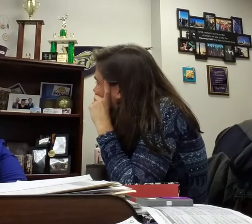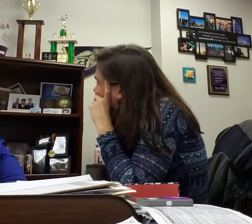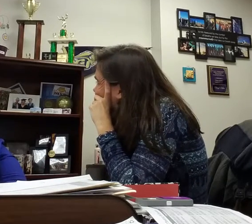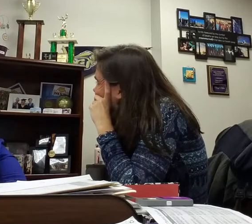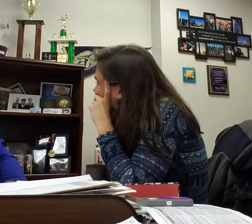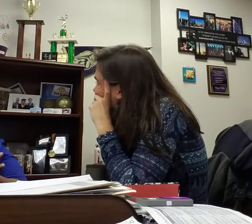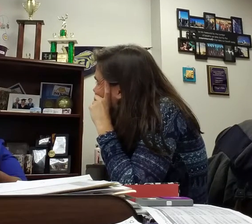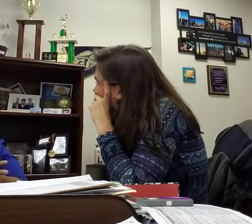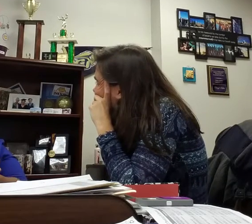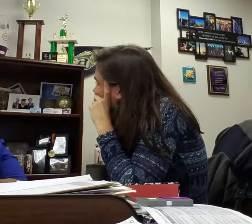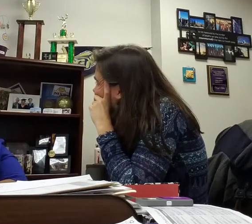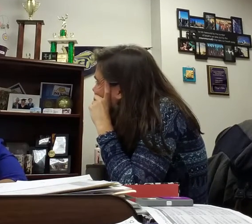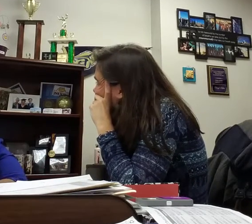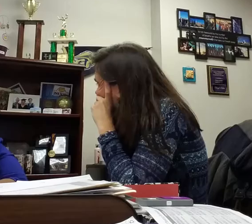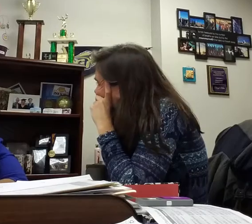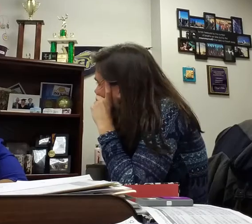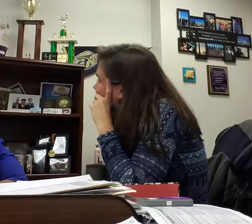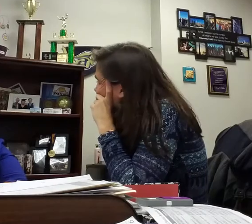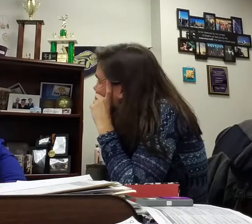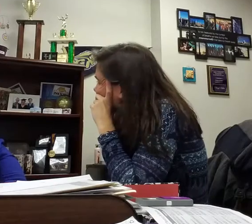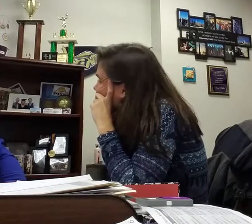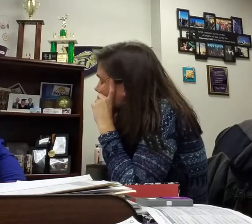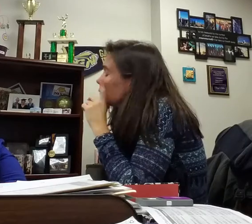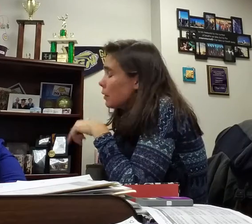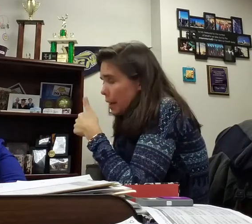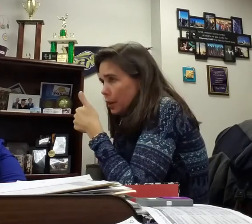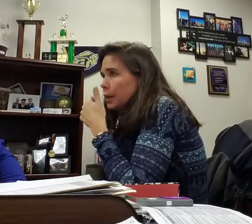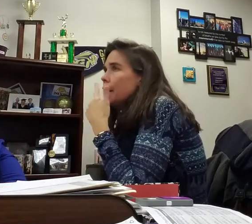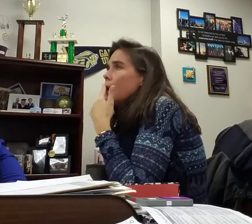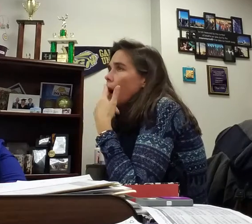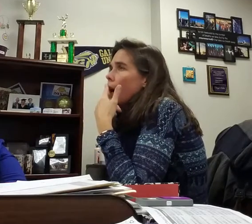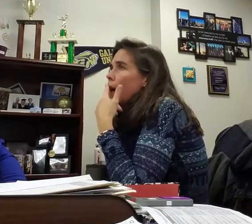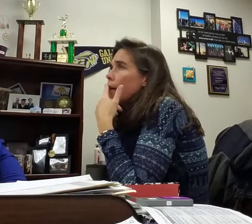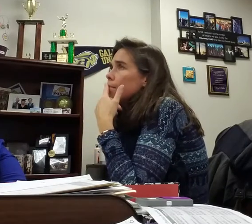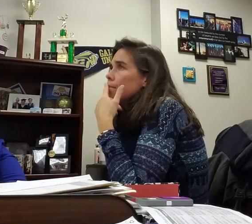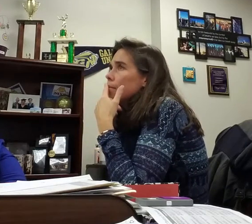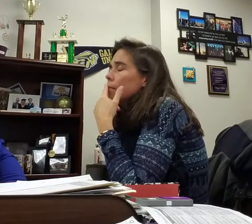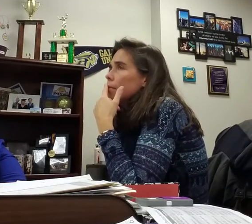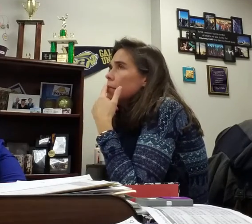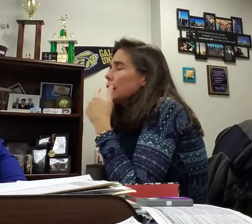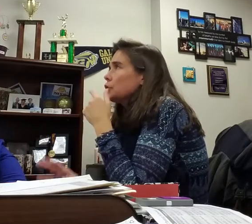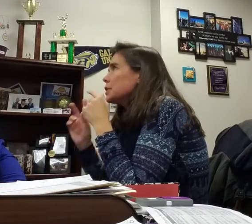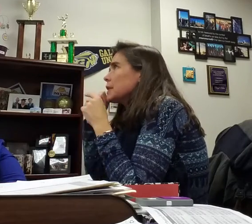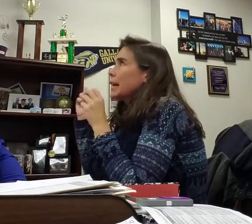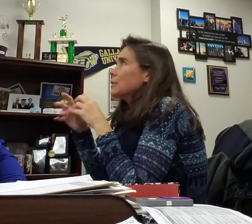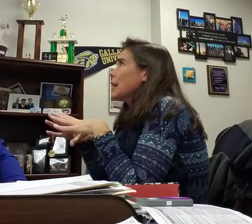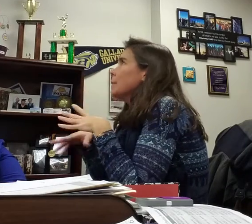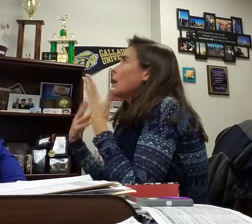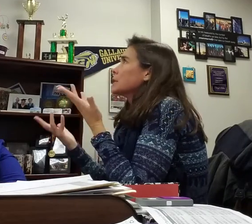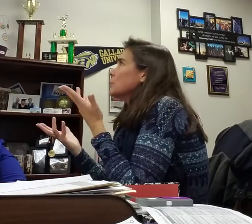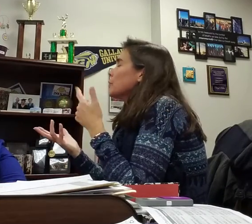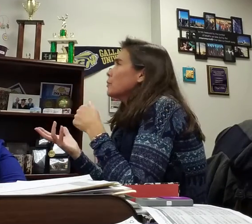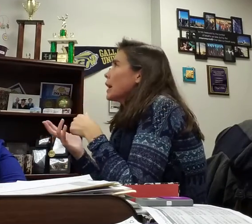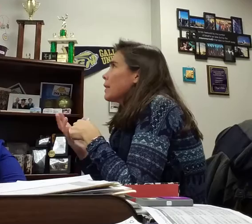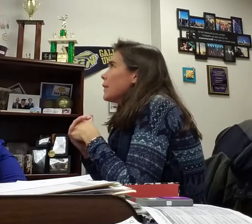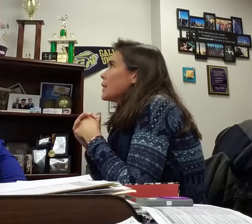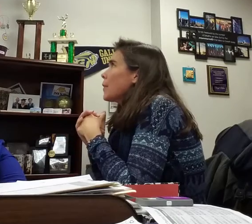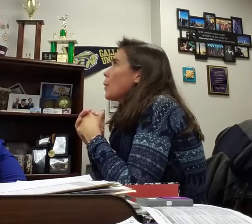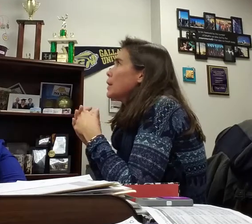then after that, then voice what was said. Okay, good. Let's just think outside the box. Try to think of another way you can